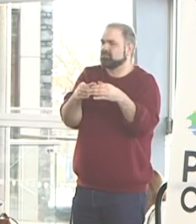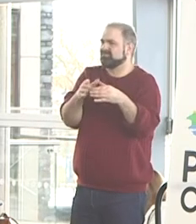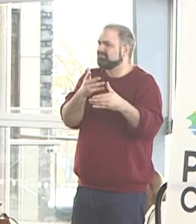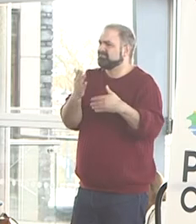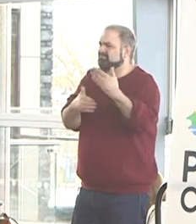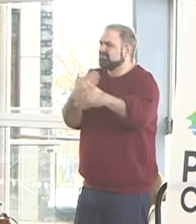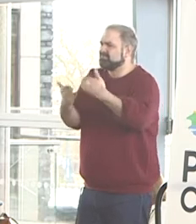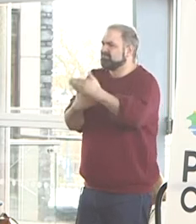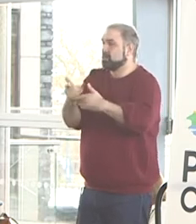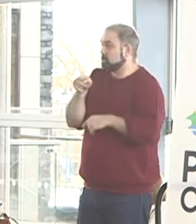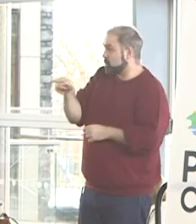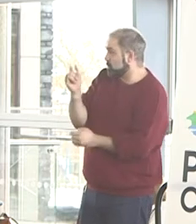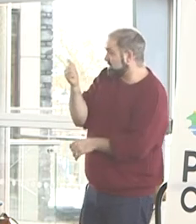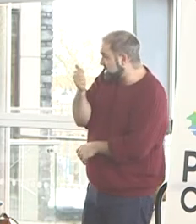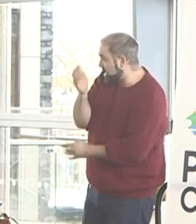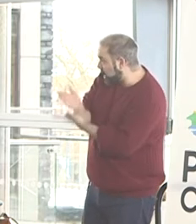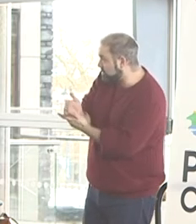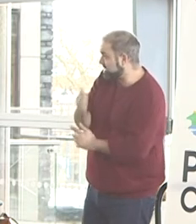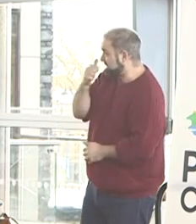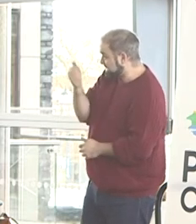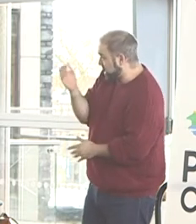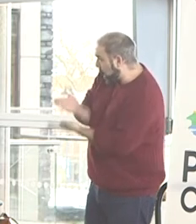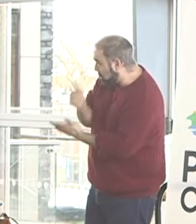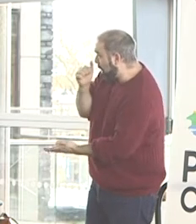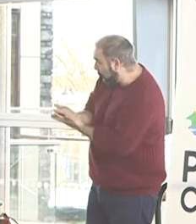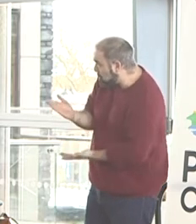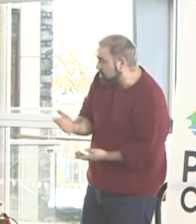went along, which was, you are 16, aren't you?